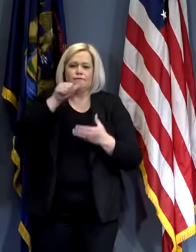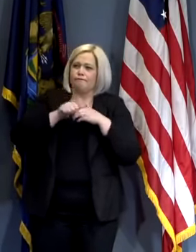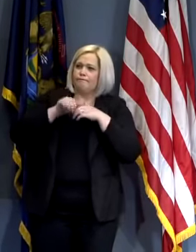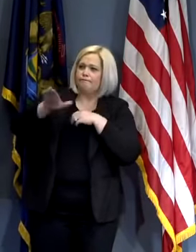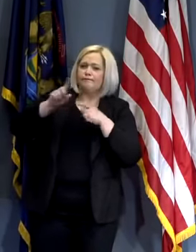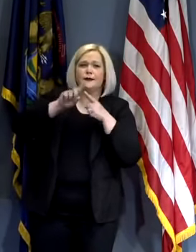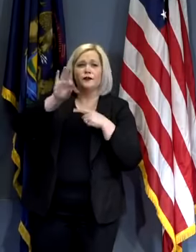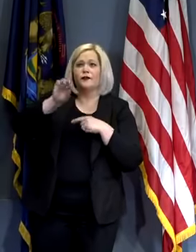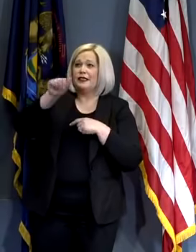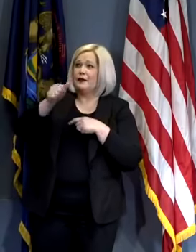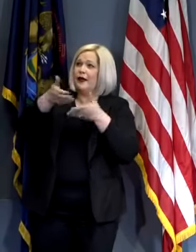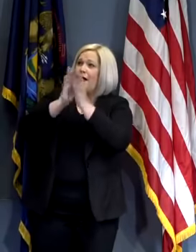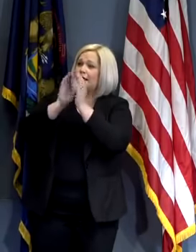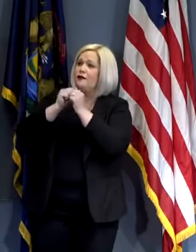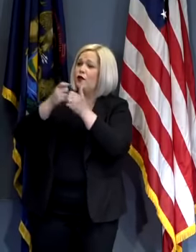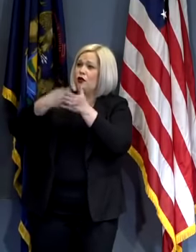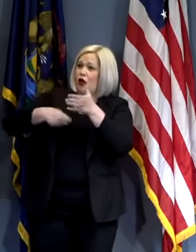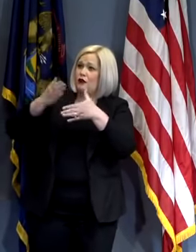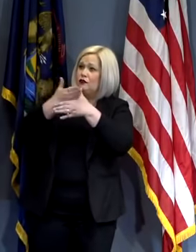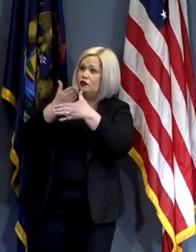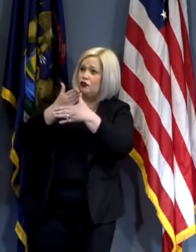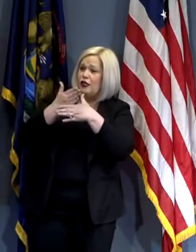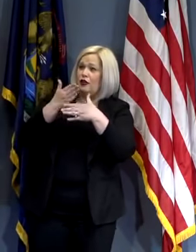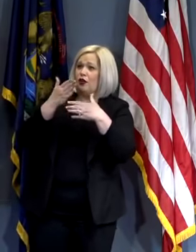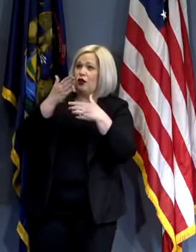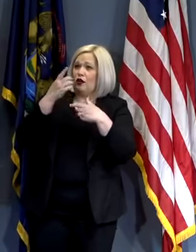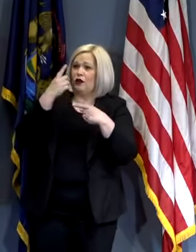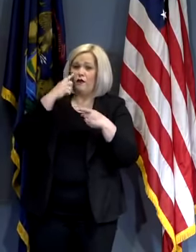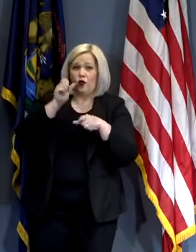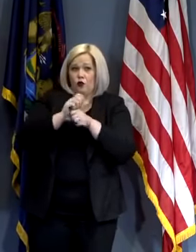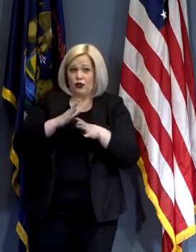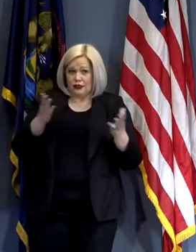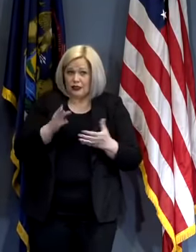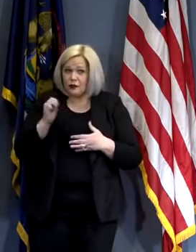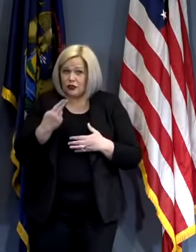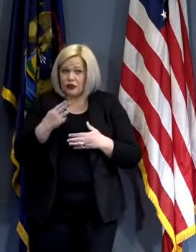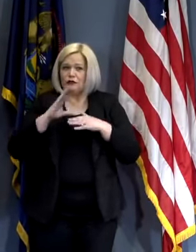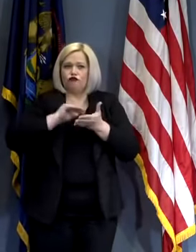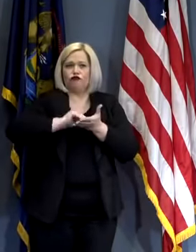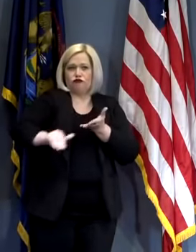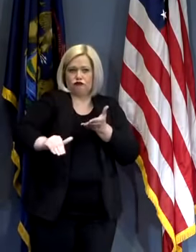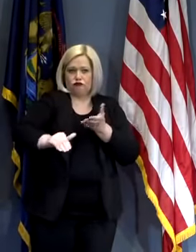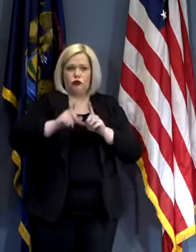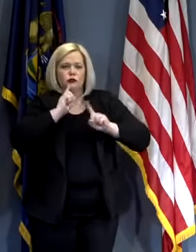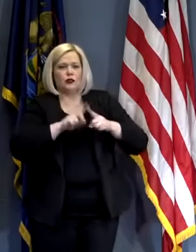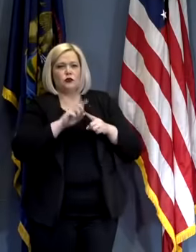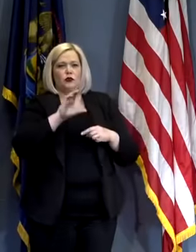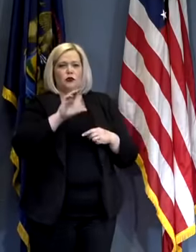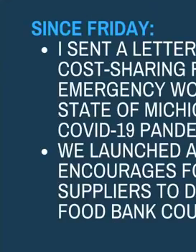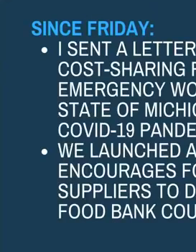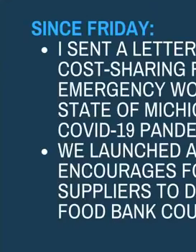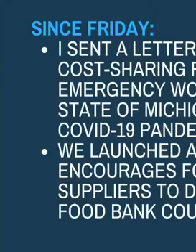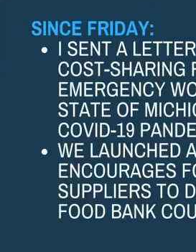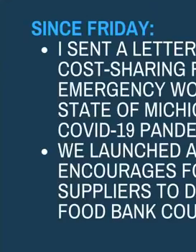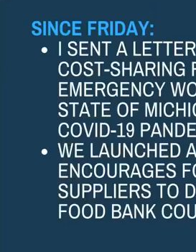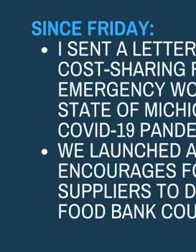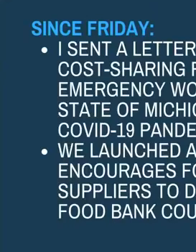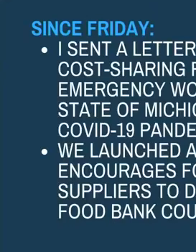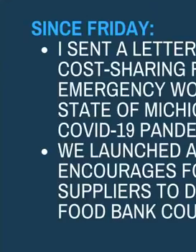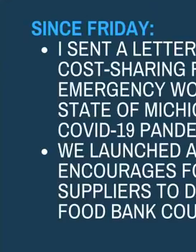sharing requirements for emergency work be waived for the state of Michigan in response to the COVID-19 pandemic.